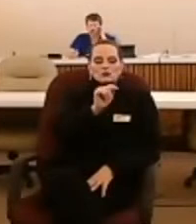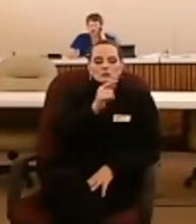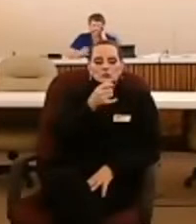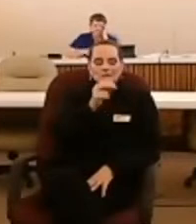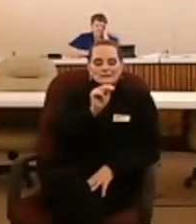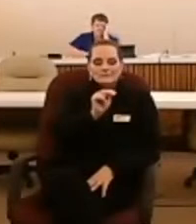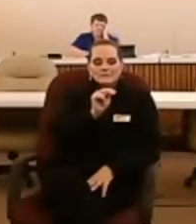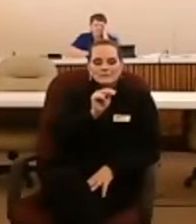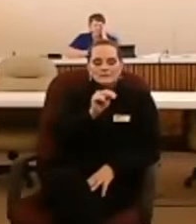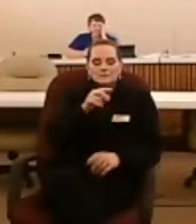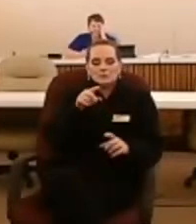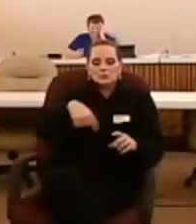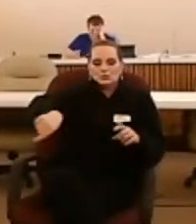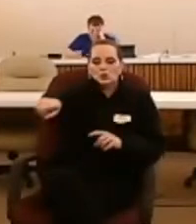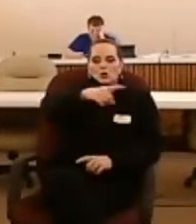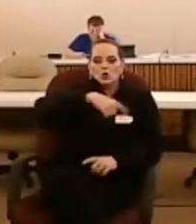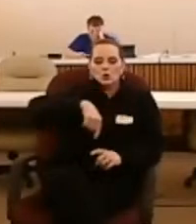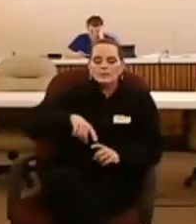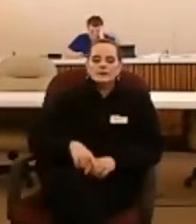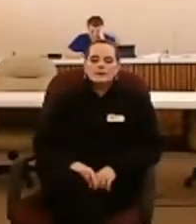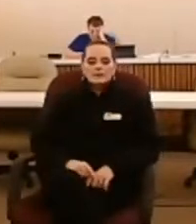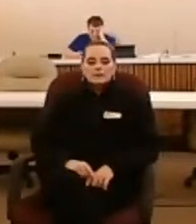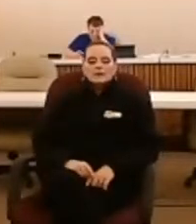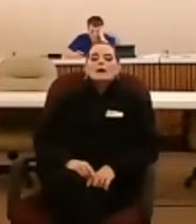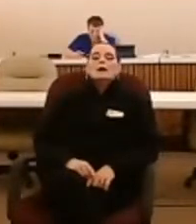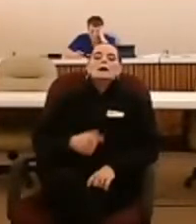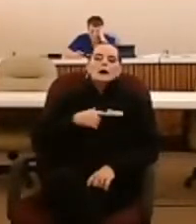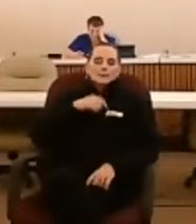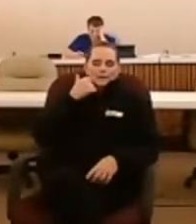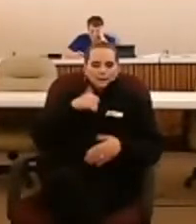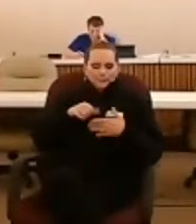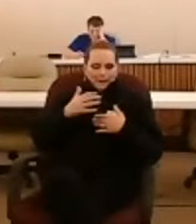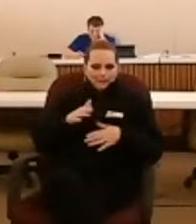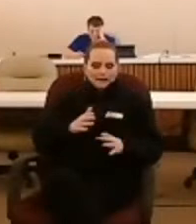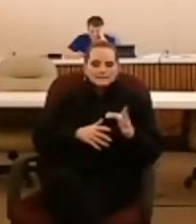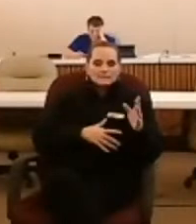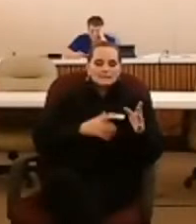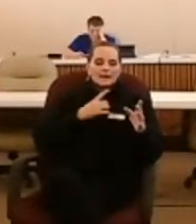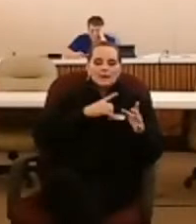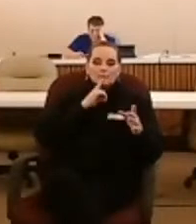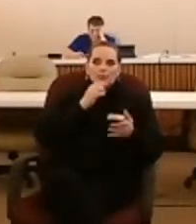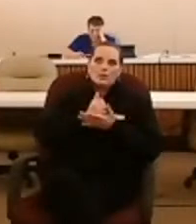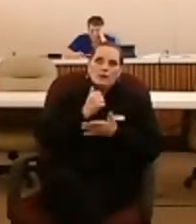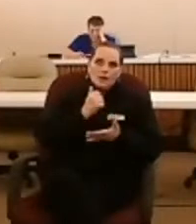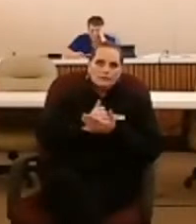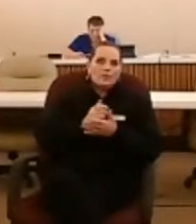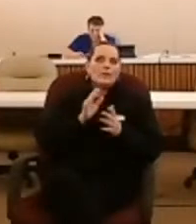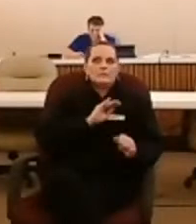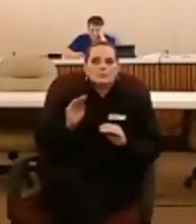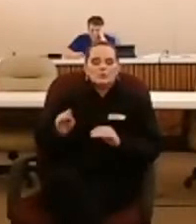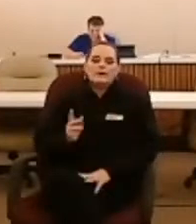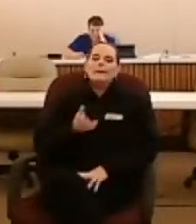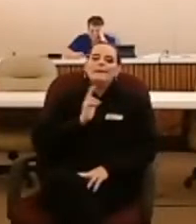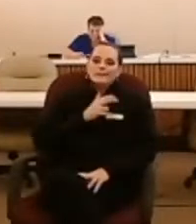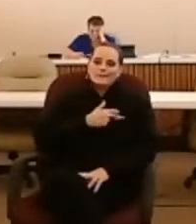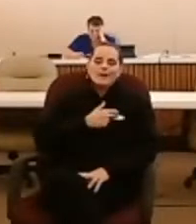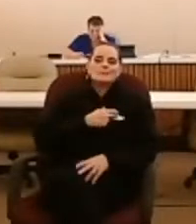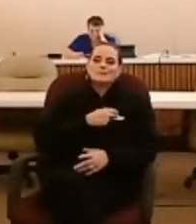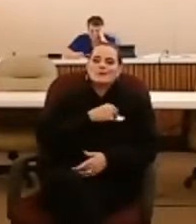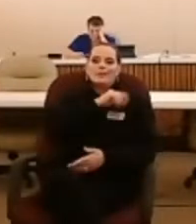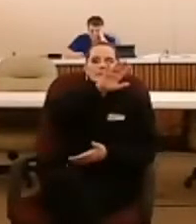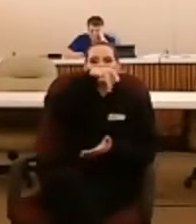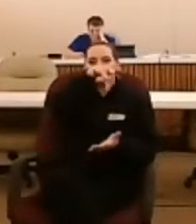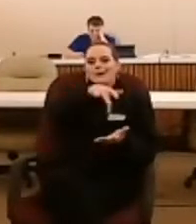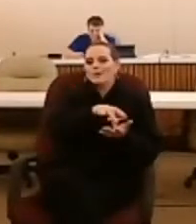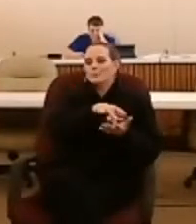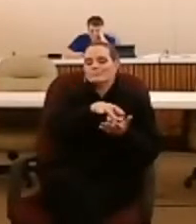Yep. And yeah, about the mailboxes being moved, yeah, I think that would be gravely helpful because, yeah, ours is on the inner circle and it does